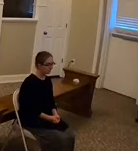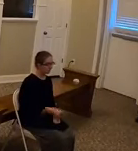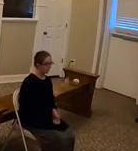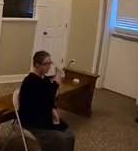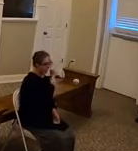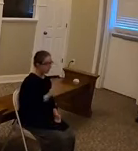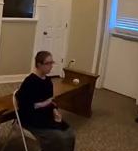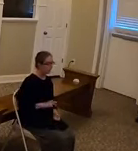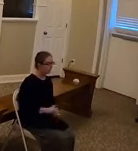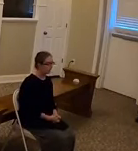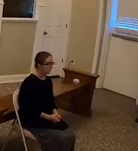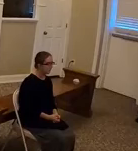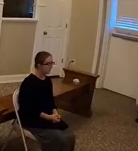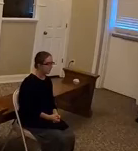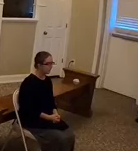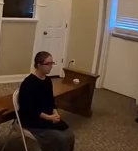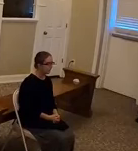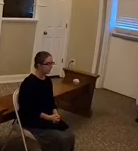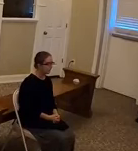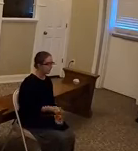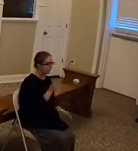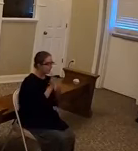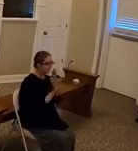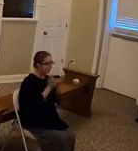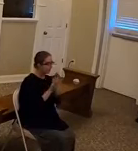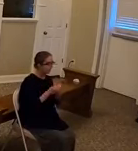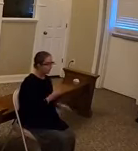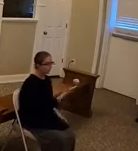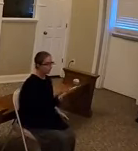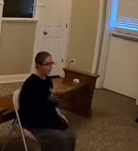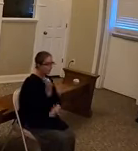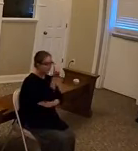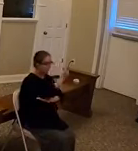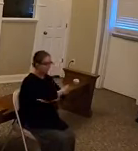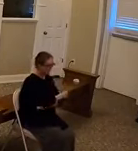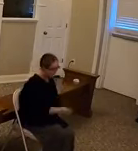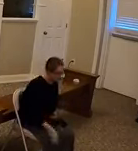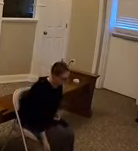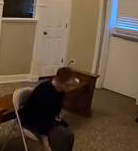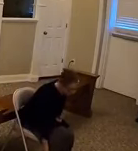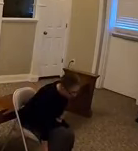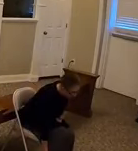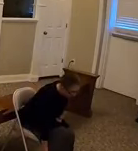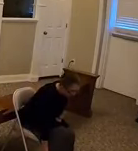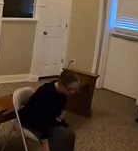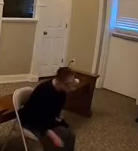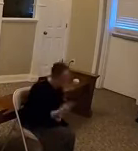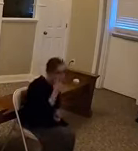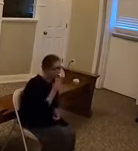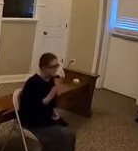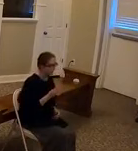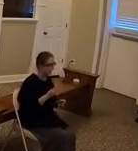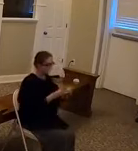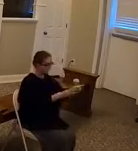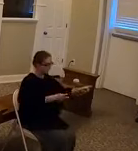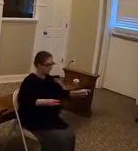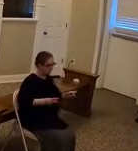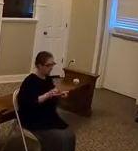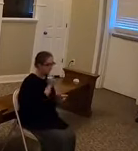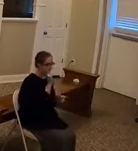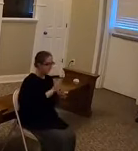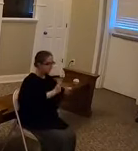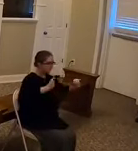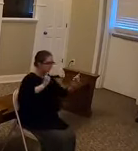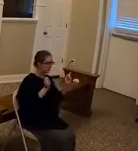The King is talking to us today. Yes, sir. You see, your position has